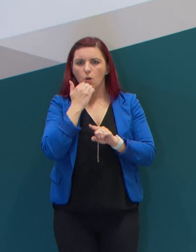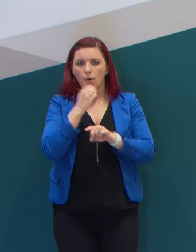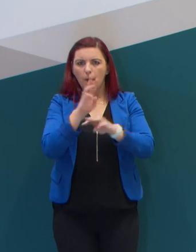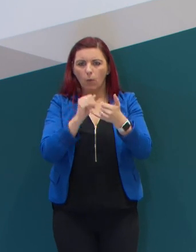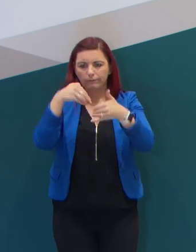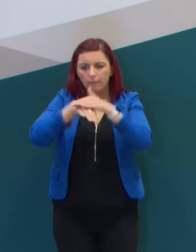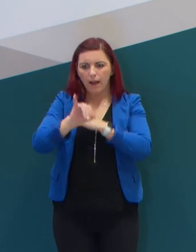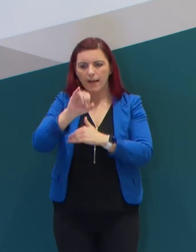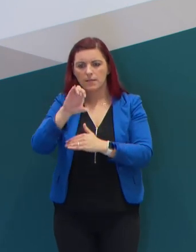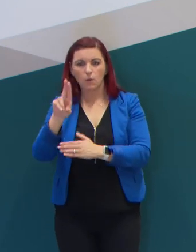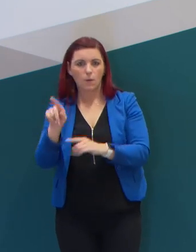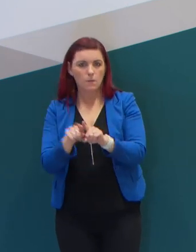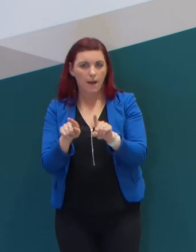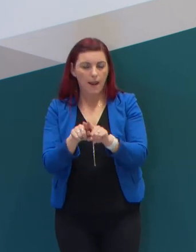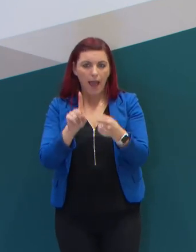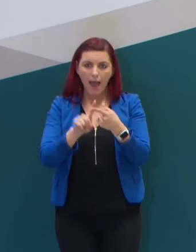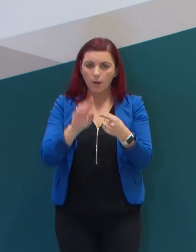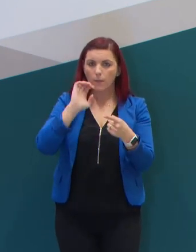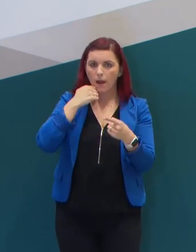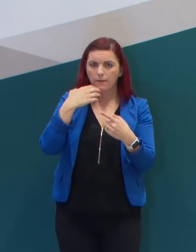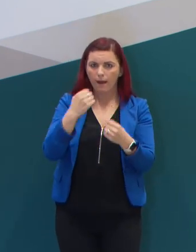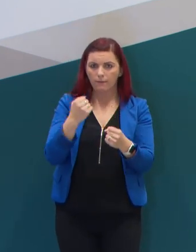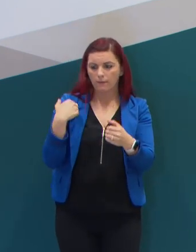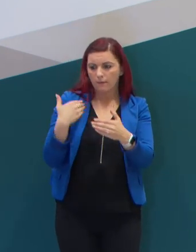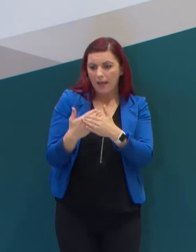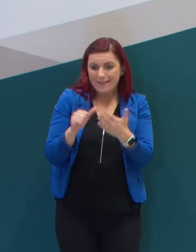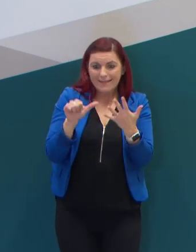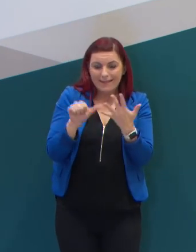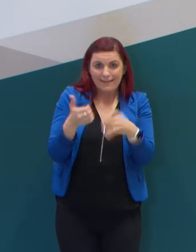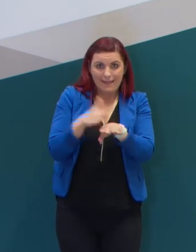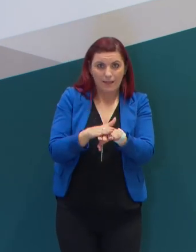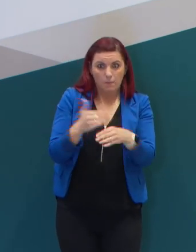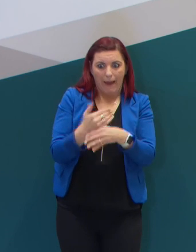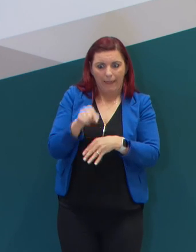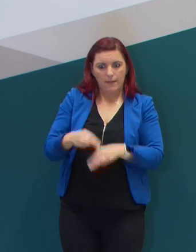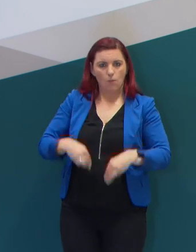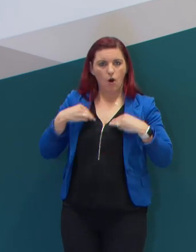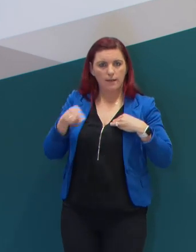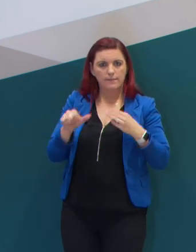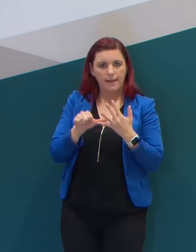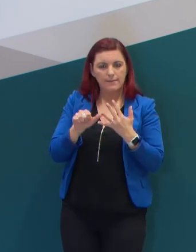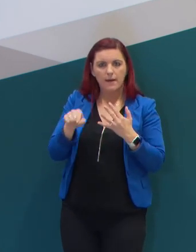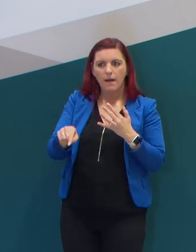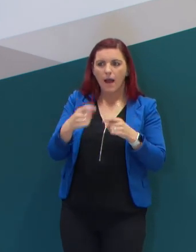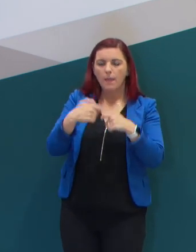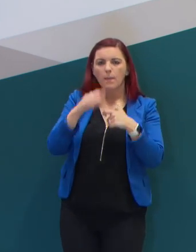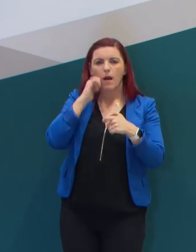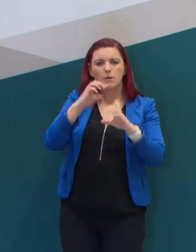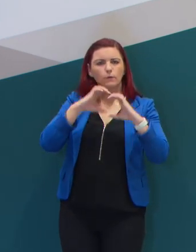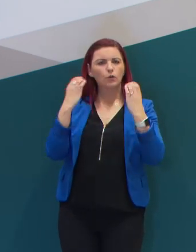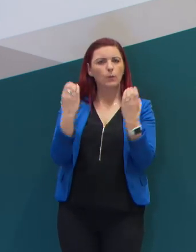ICU, the fact that there had been 6 deaths recorded at that point, and the fact that community